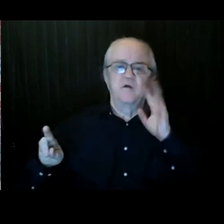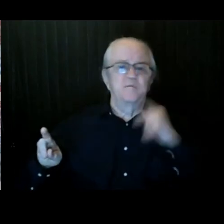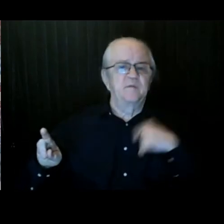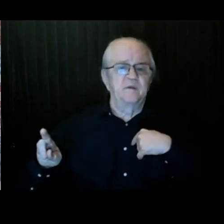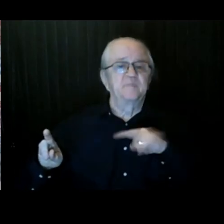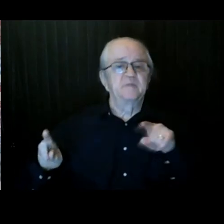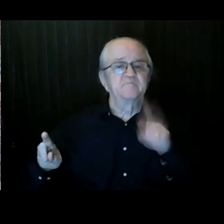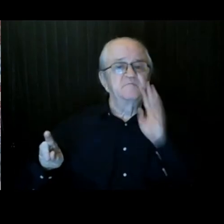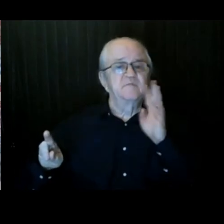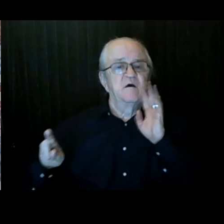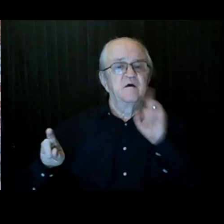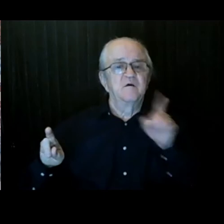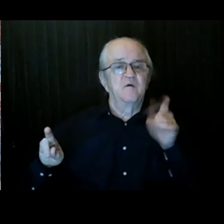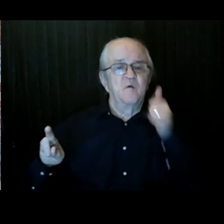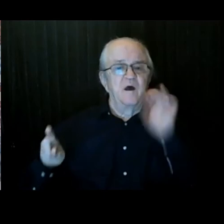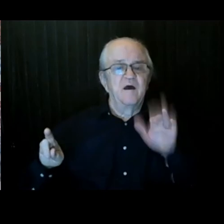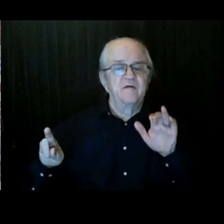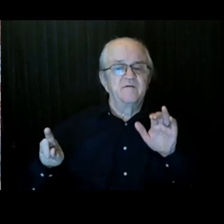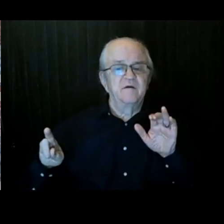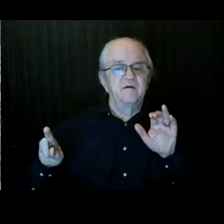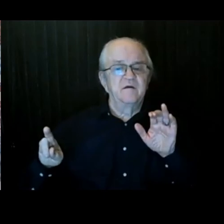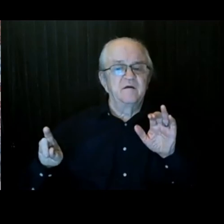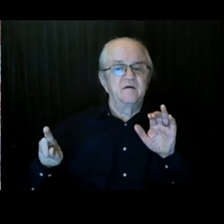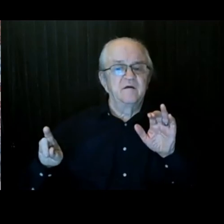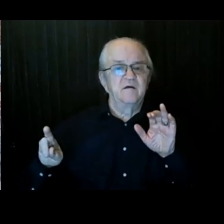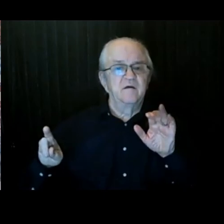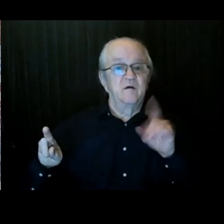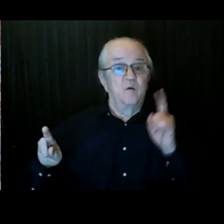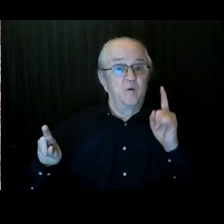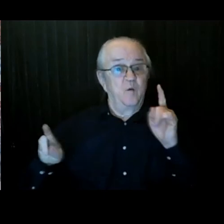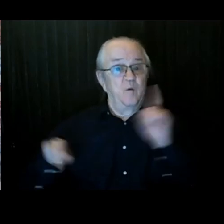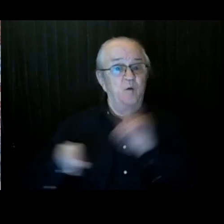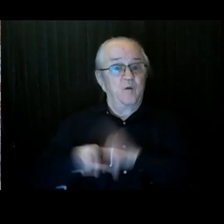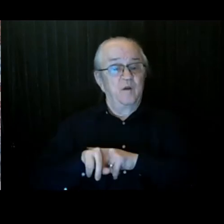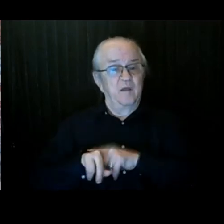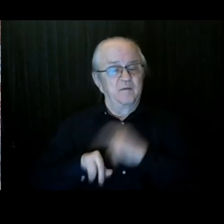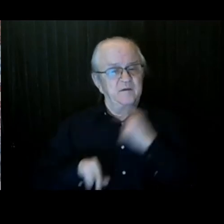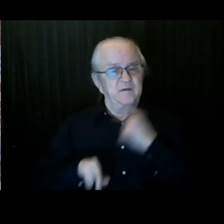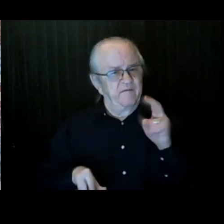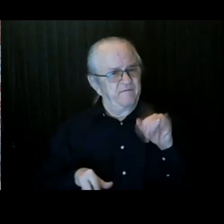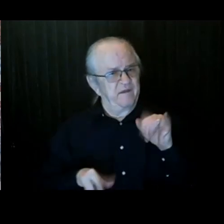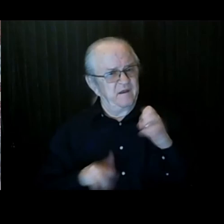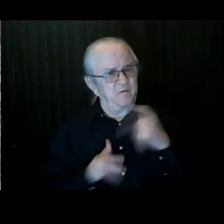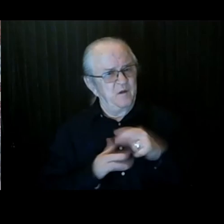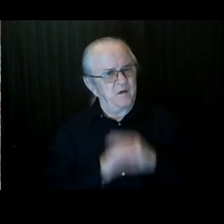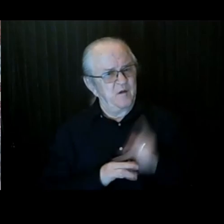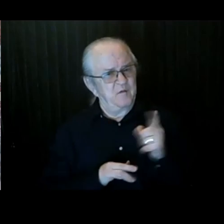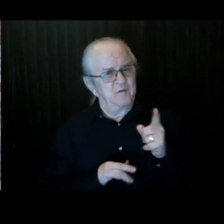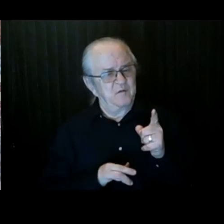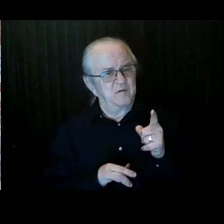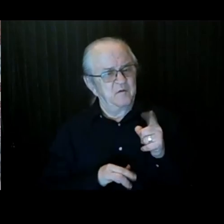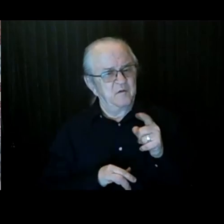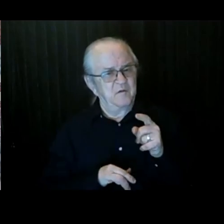Victoria. And one time she said to Vicky, "What do I call you?" And Vicky had said, "Well, you can call